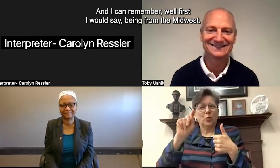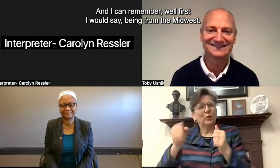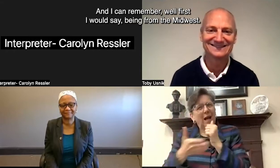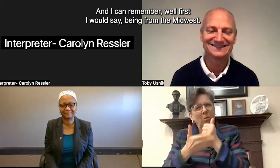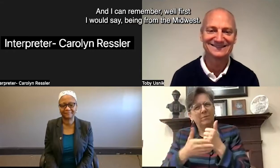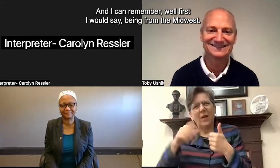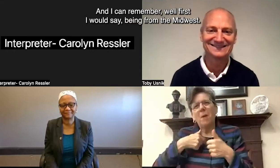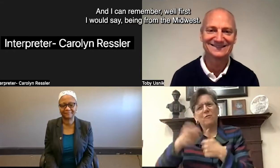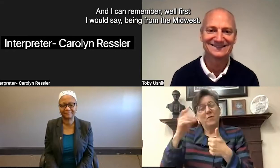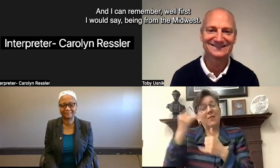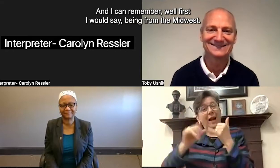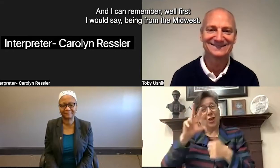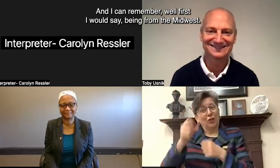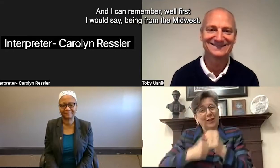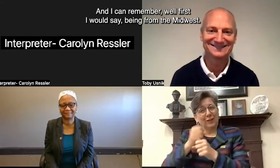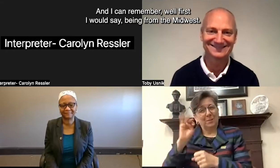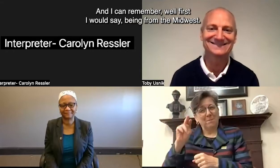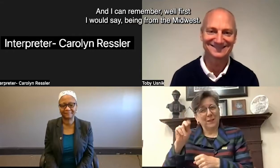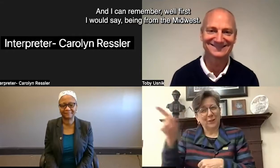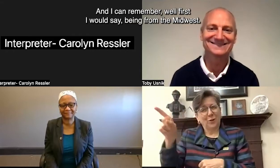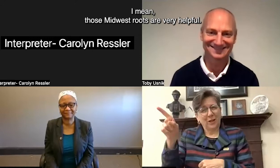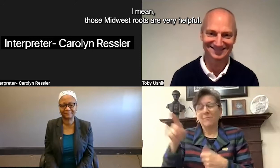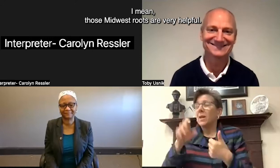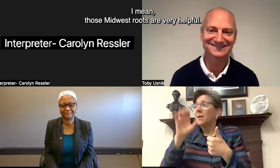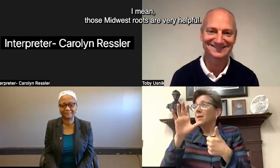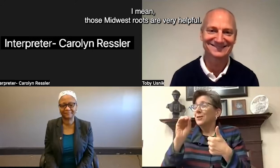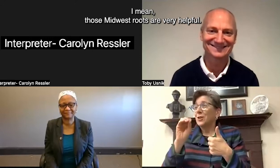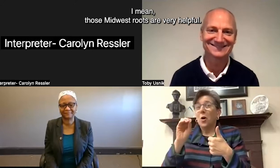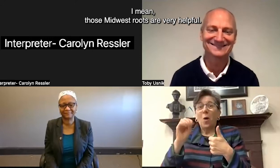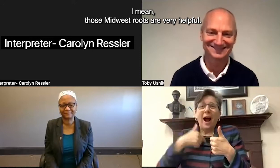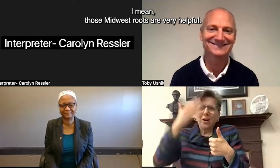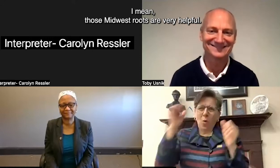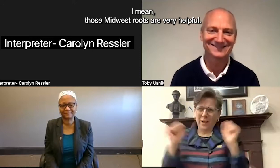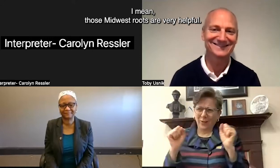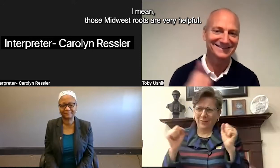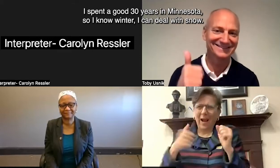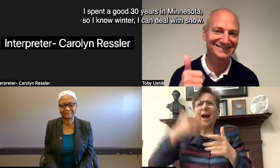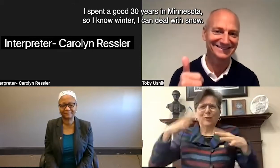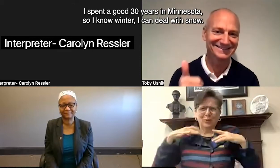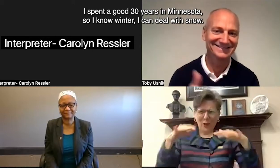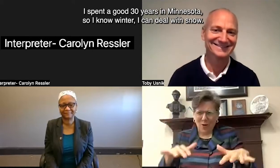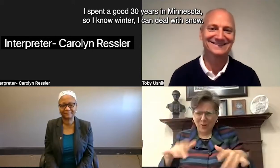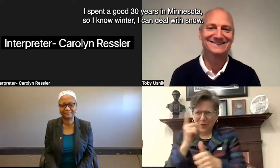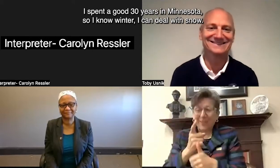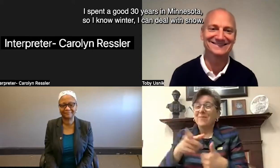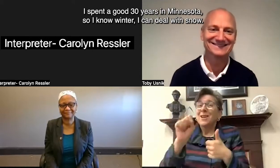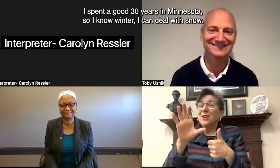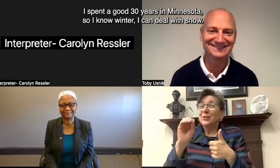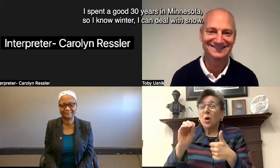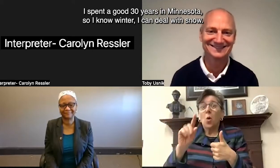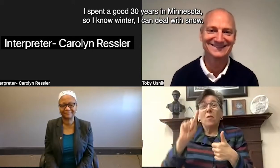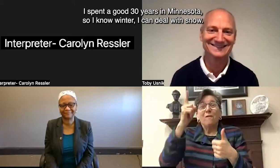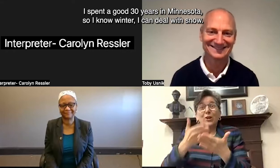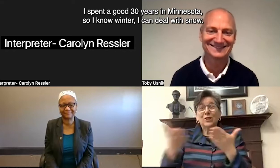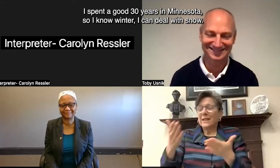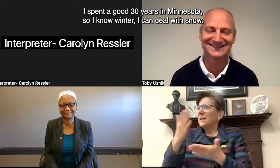would say, being from the Midwest. I mean, those Midwest fruits are very helpful. I'd spent a good 30 years in Minnesota, so I know winter. I can